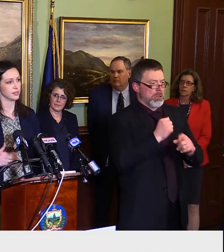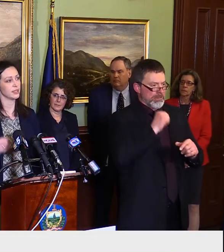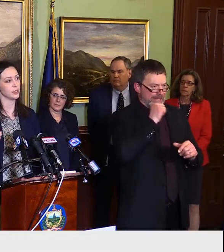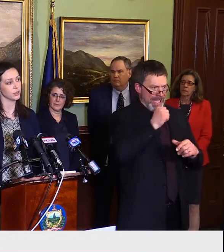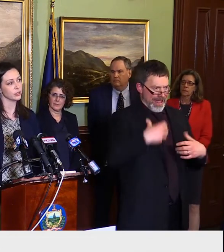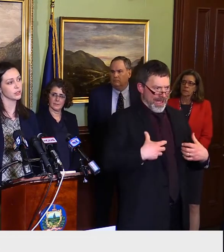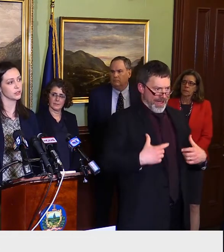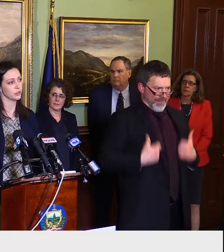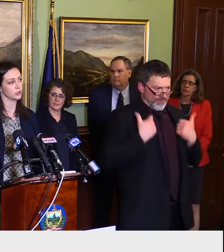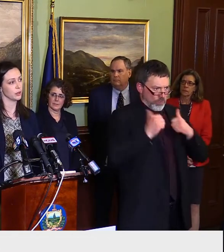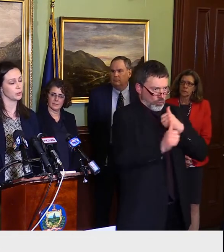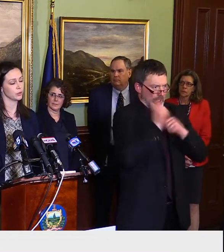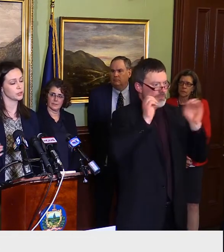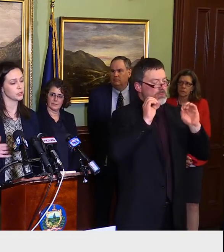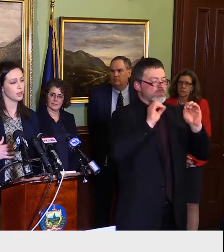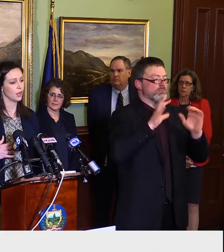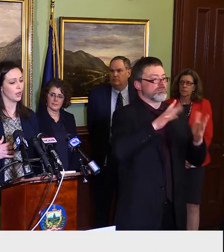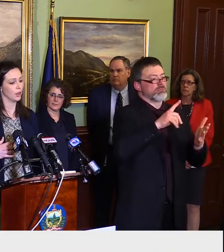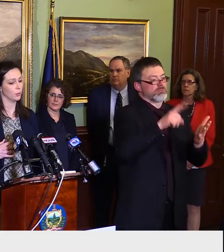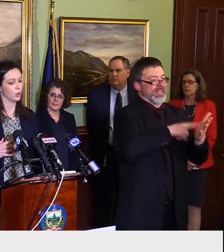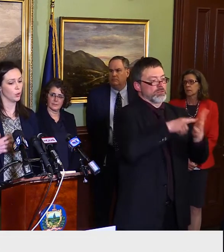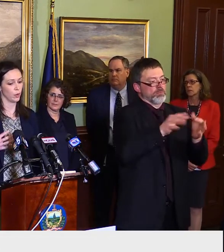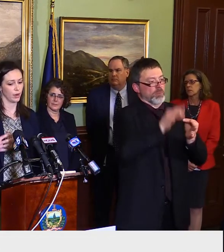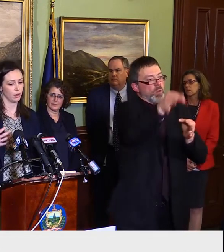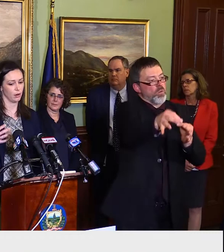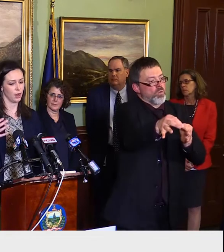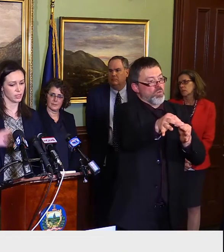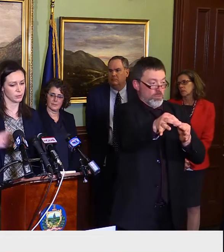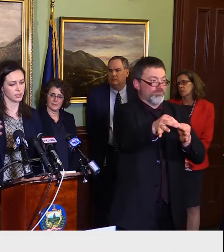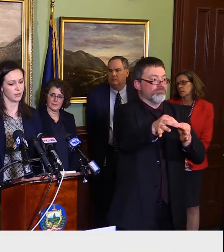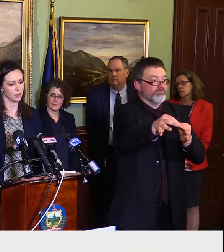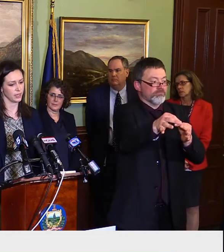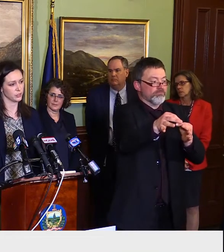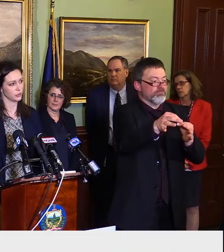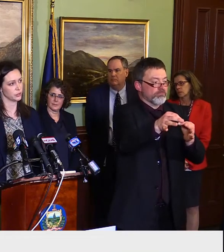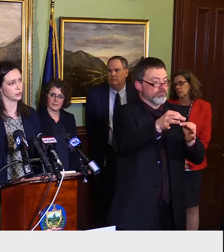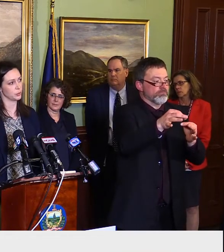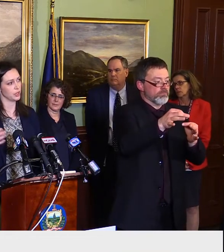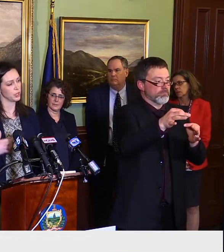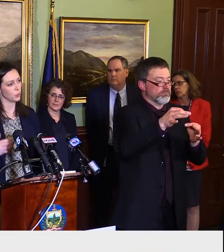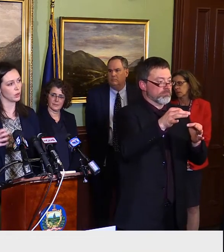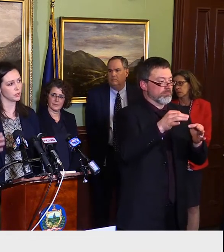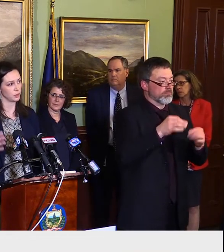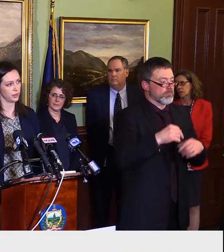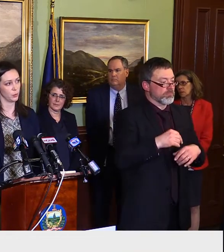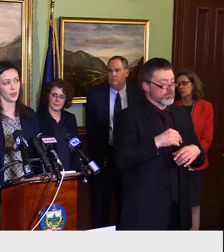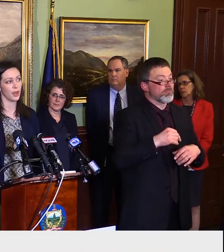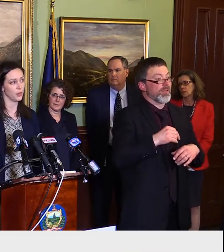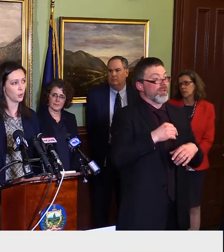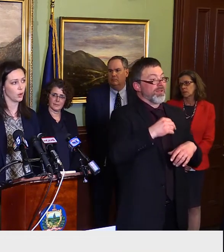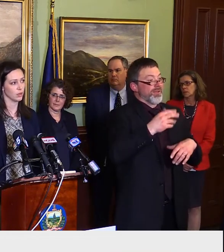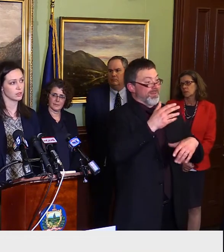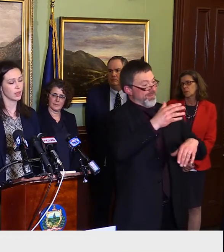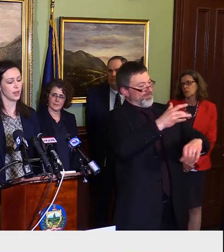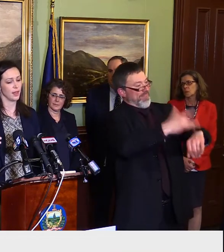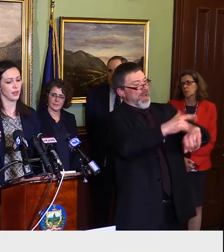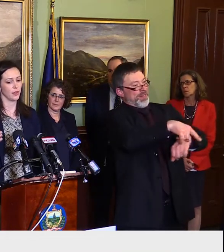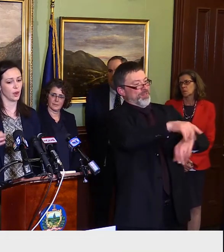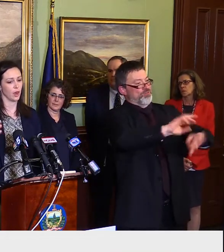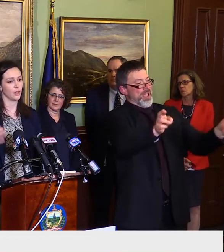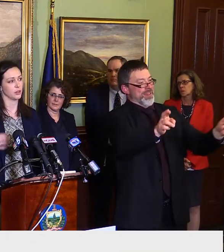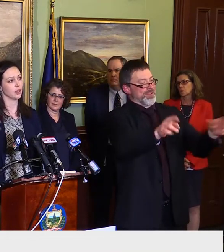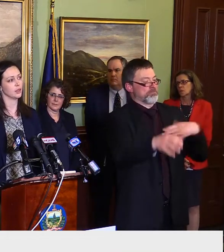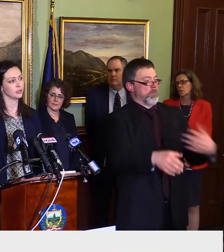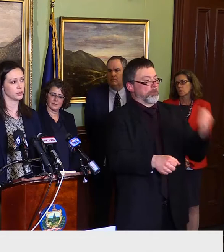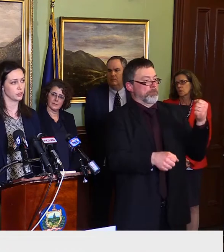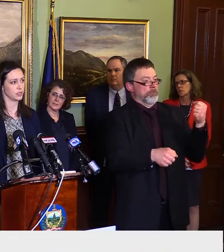state is a tiered surge approach, where hospitals have plans for surge within their walls or even without their walls. And then